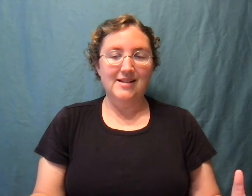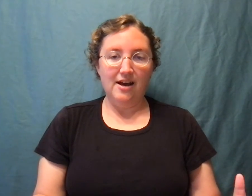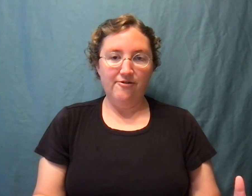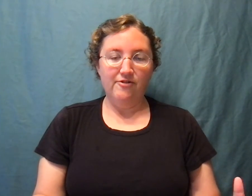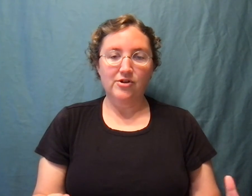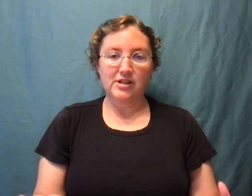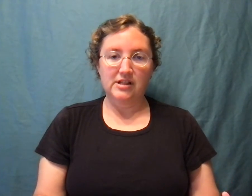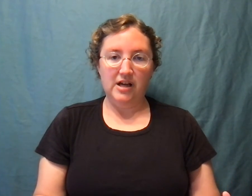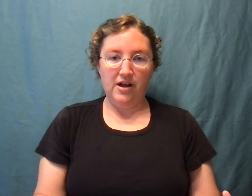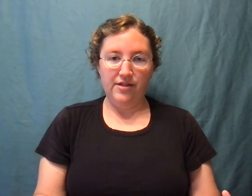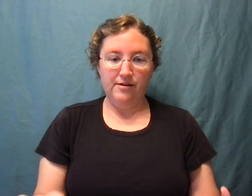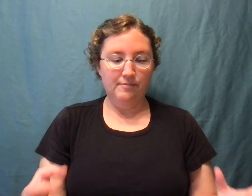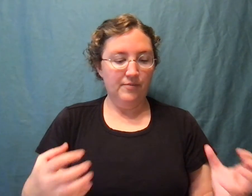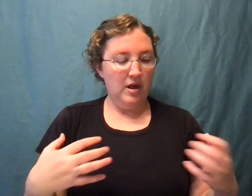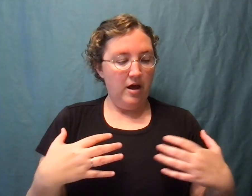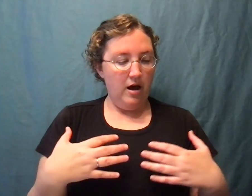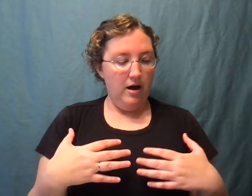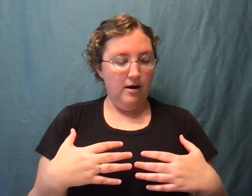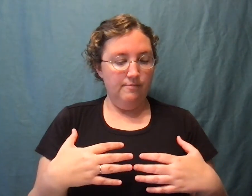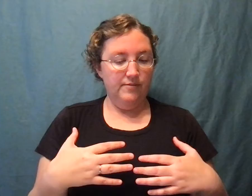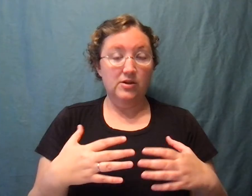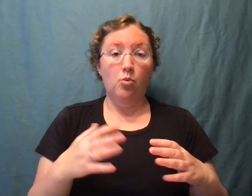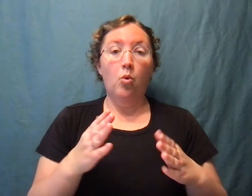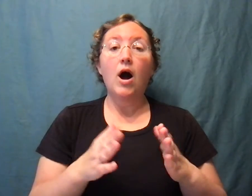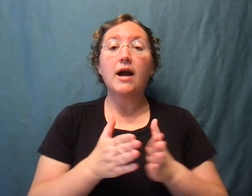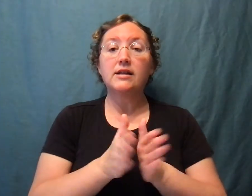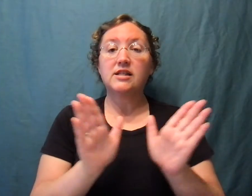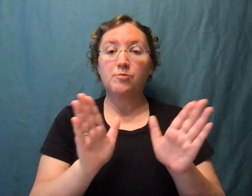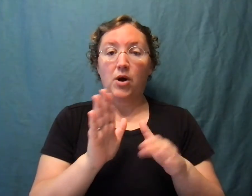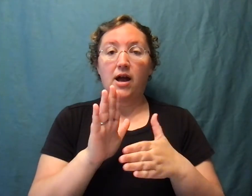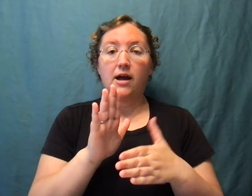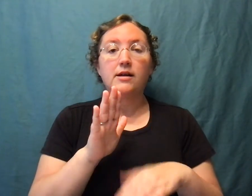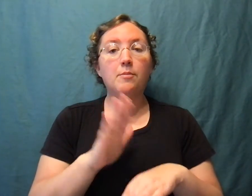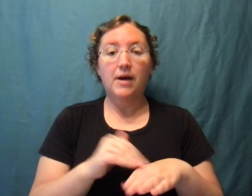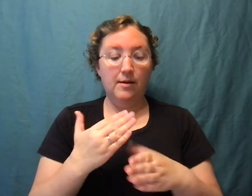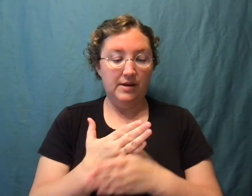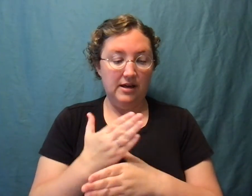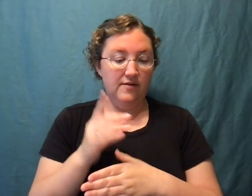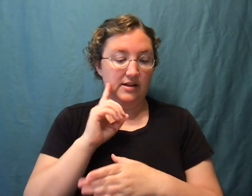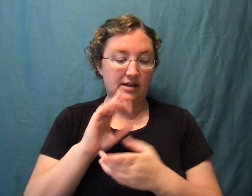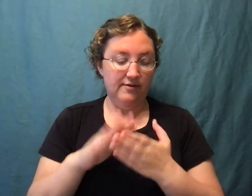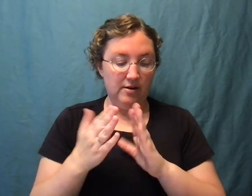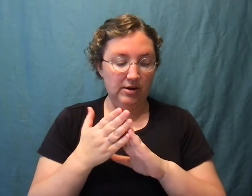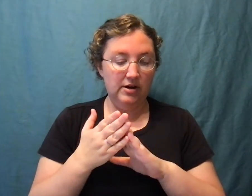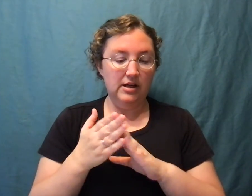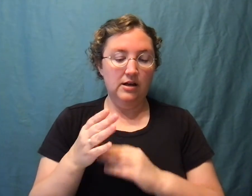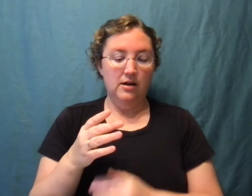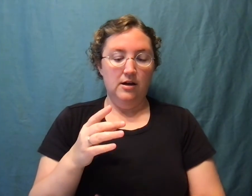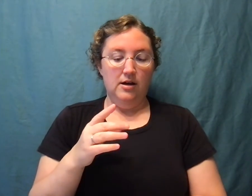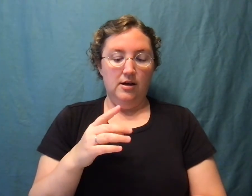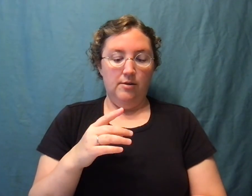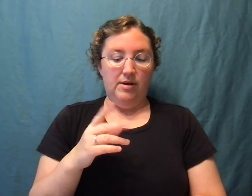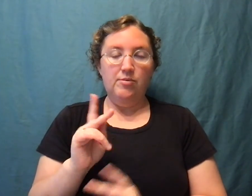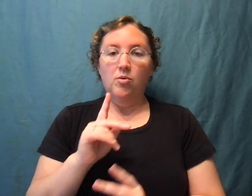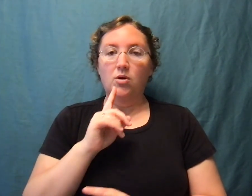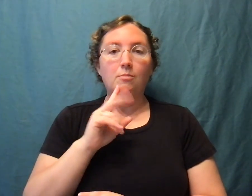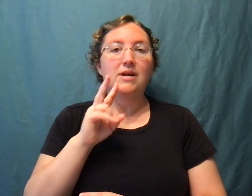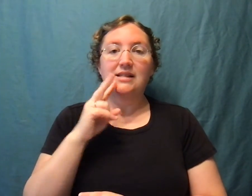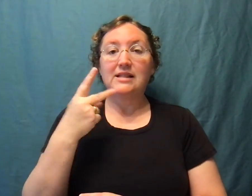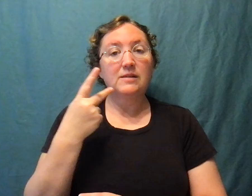deaf versus death. It's a widespread pet peeve in the deaf community. People will misspeak